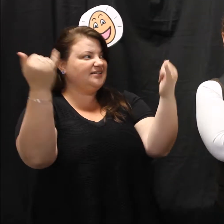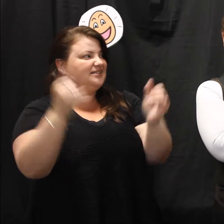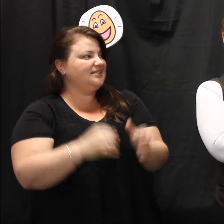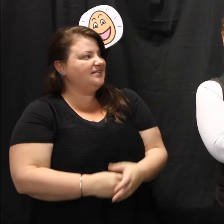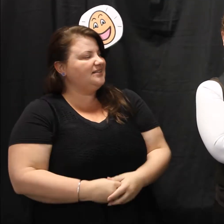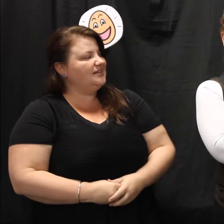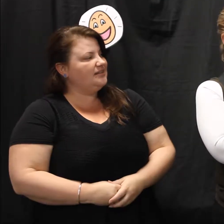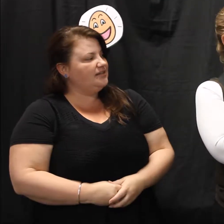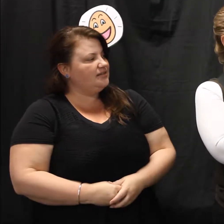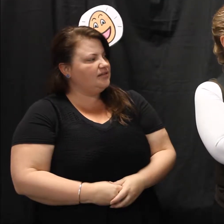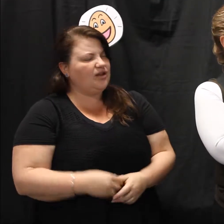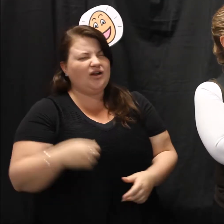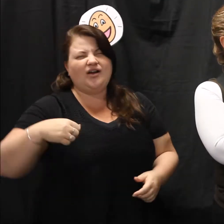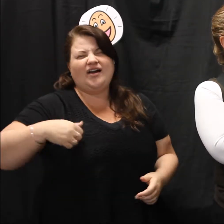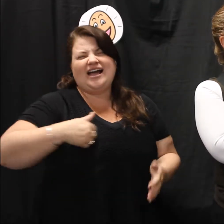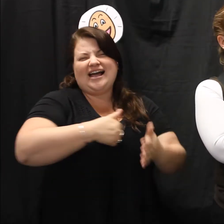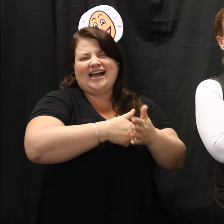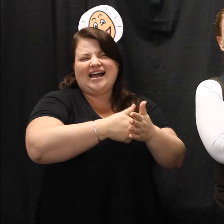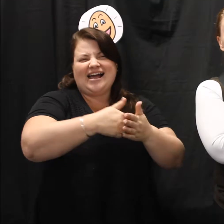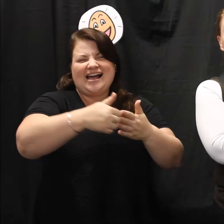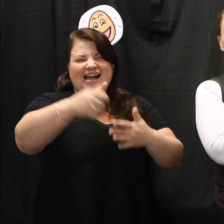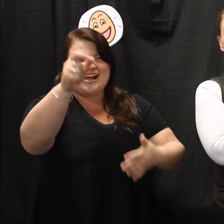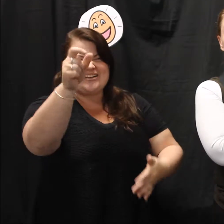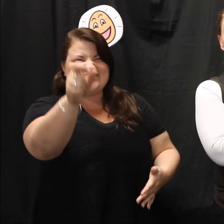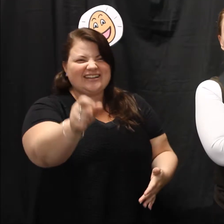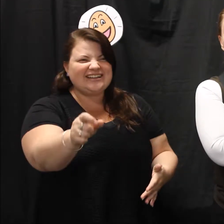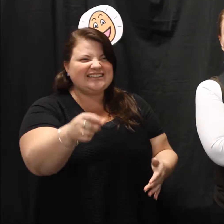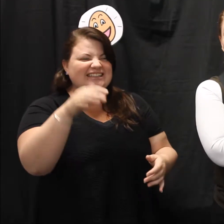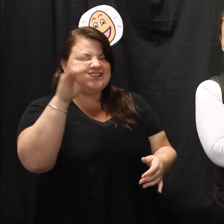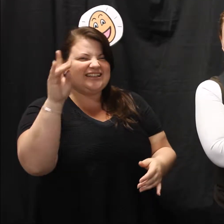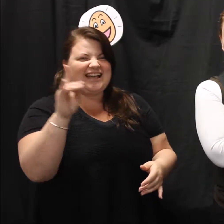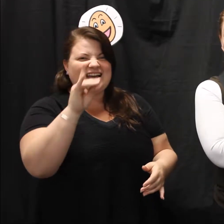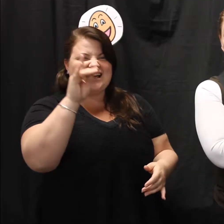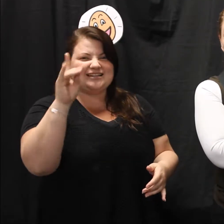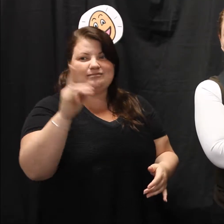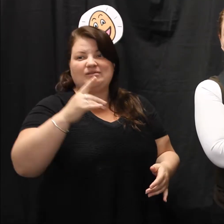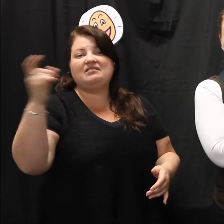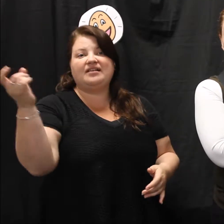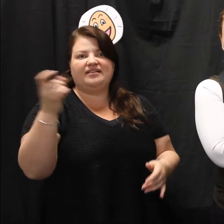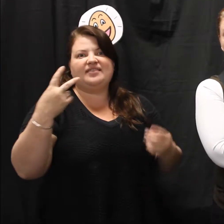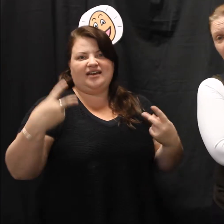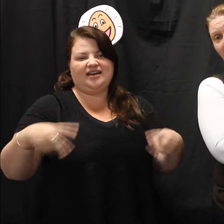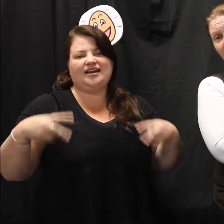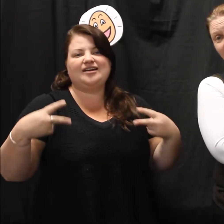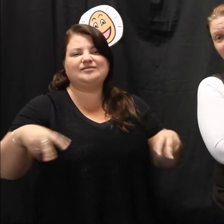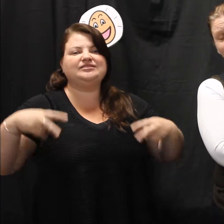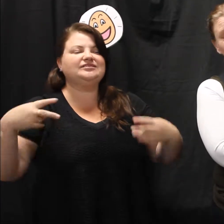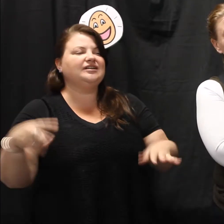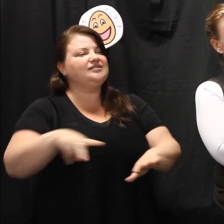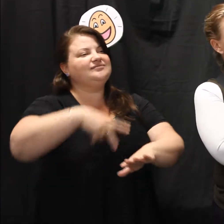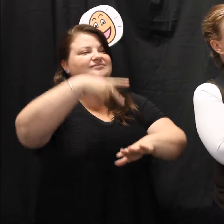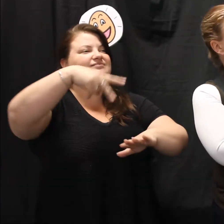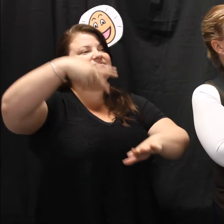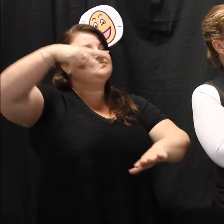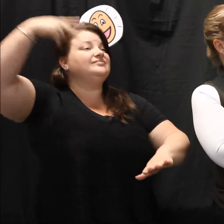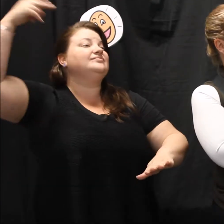every single animal turns up to skip and prance.